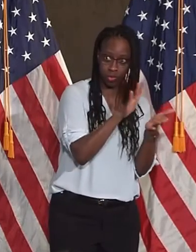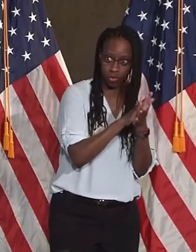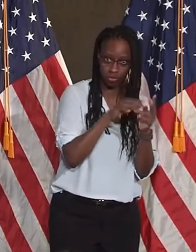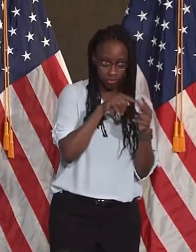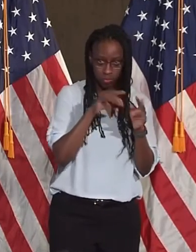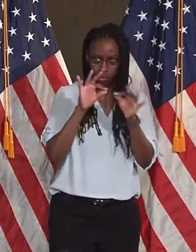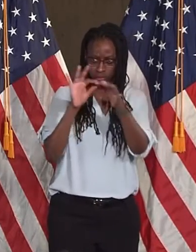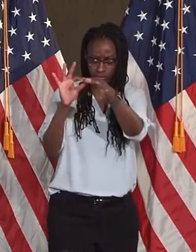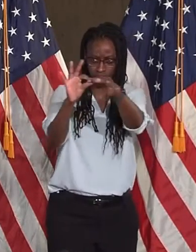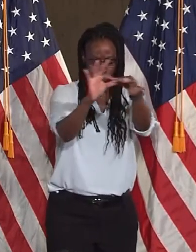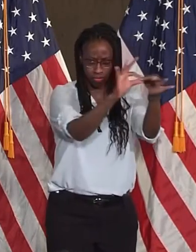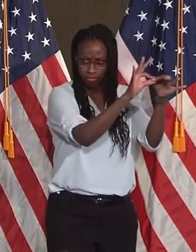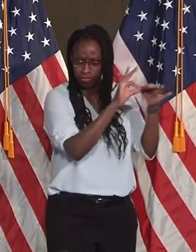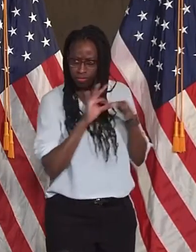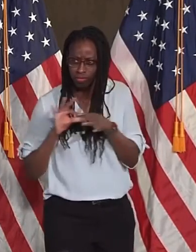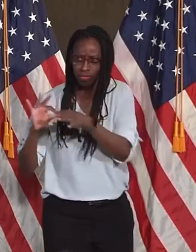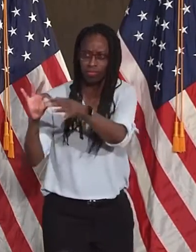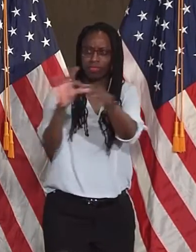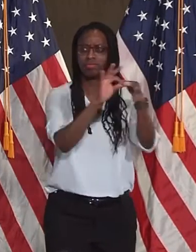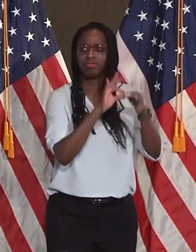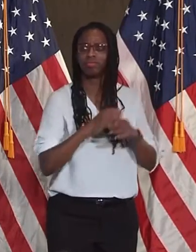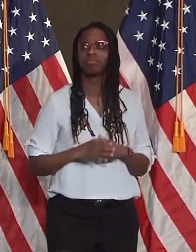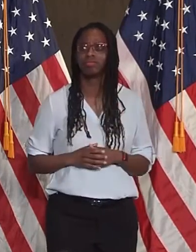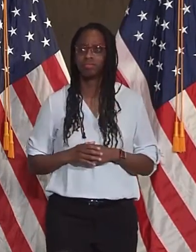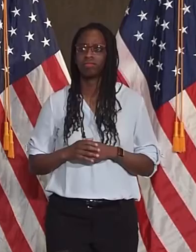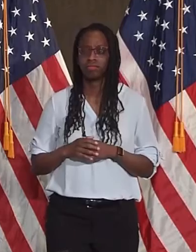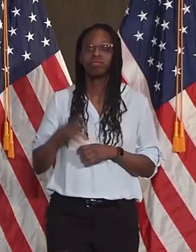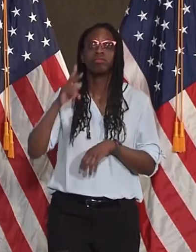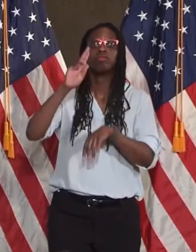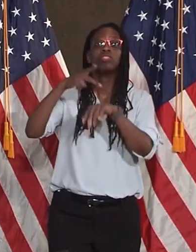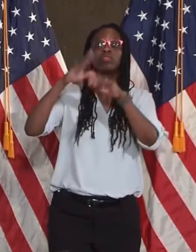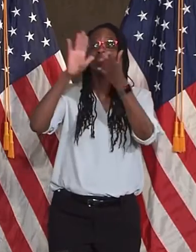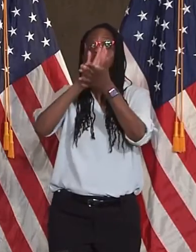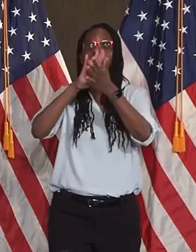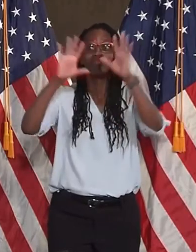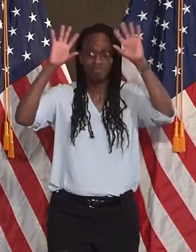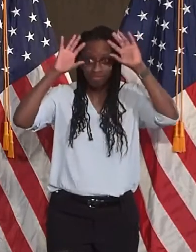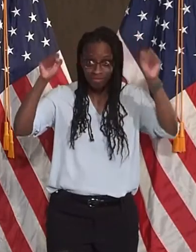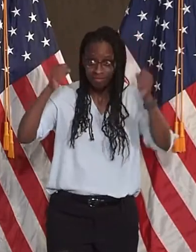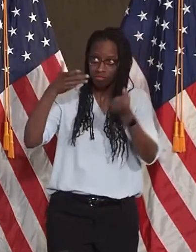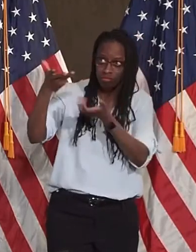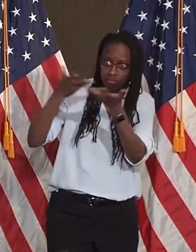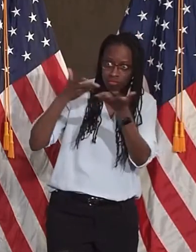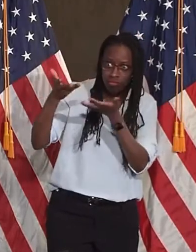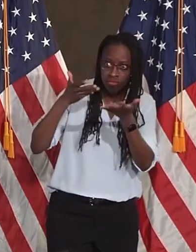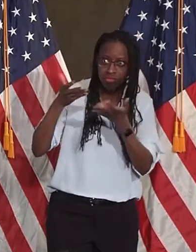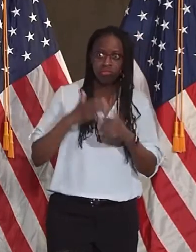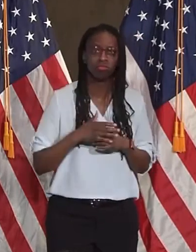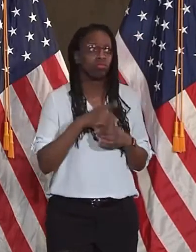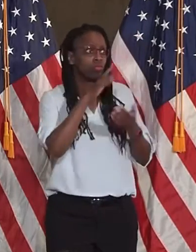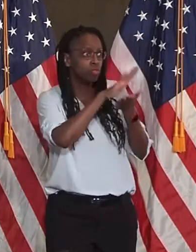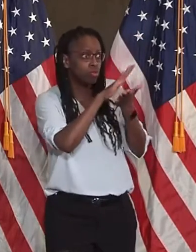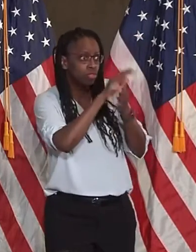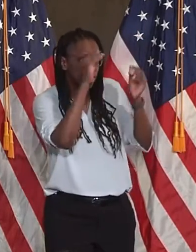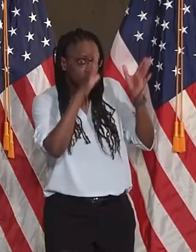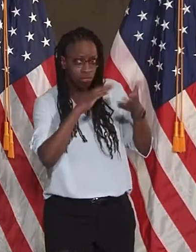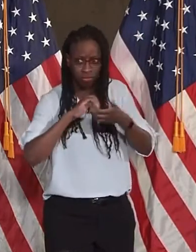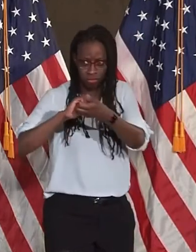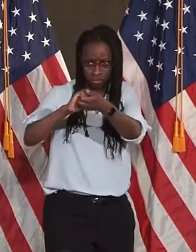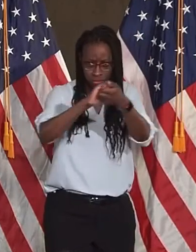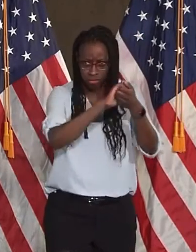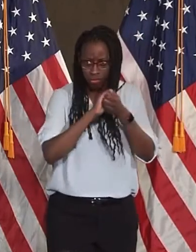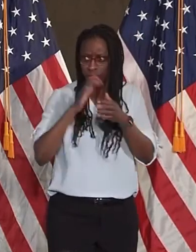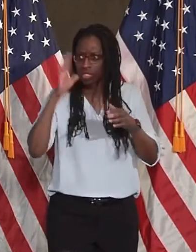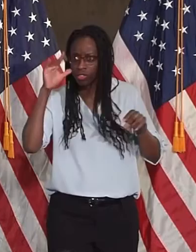community, neighborhood groups, and faith-based organizations to help our children recover academically and